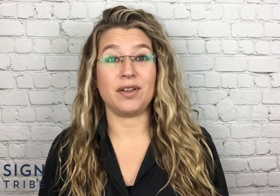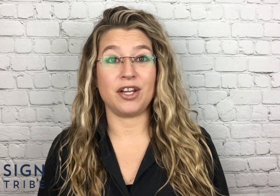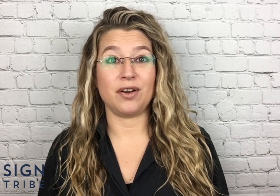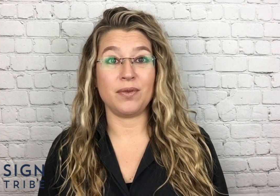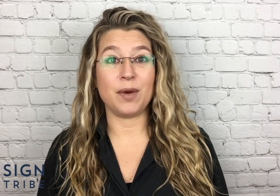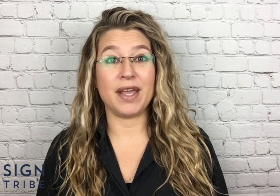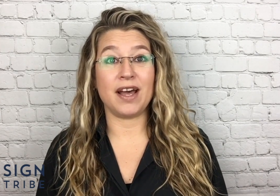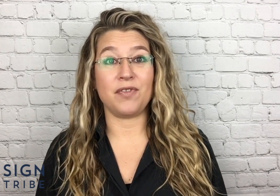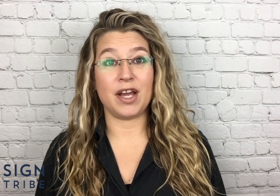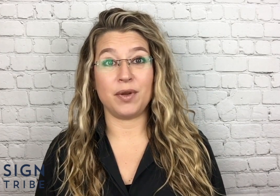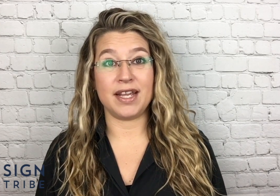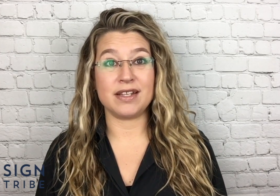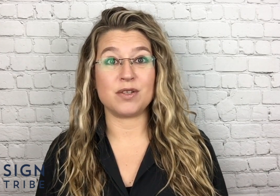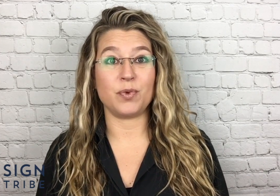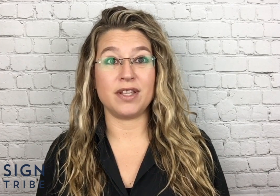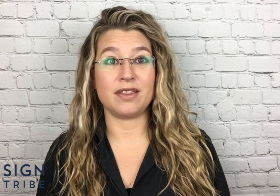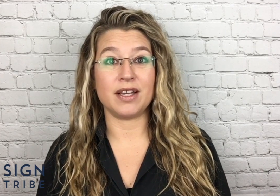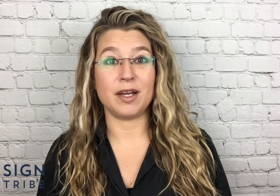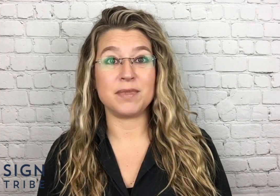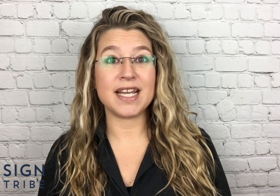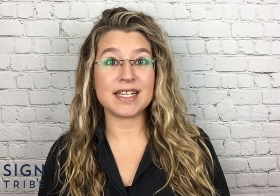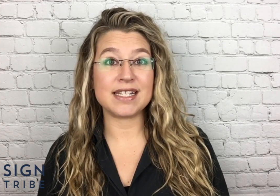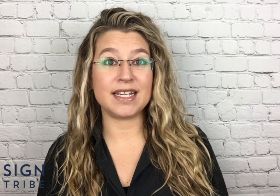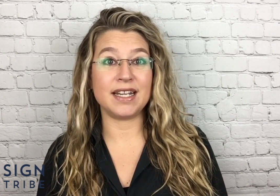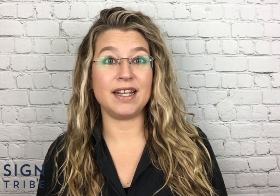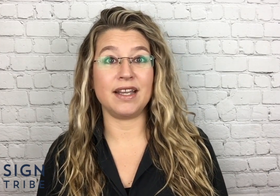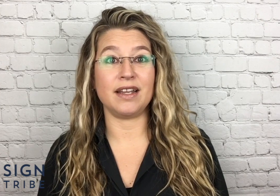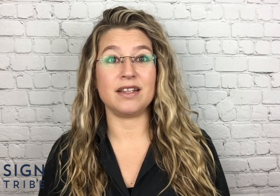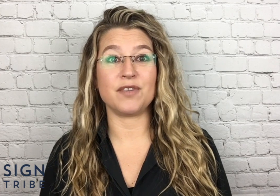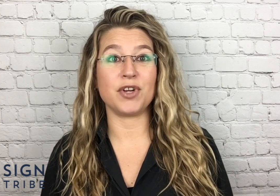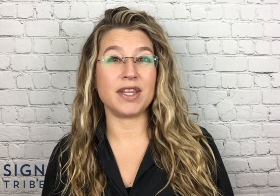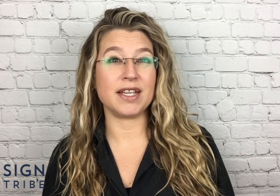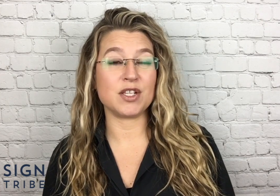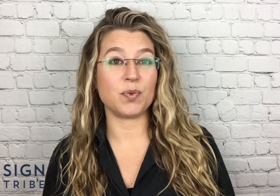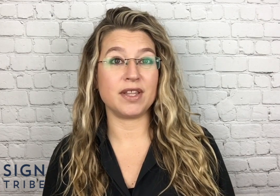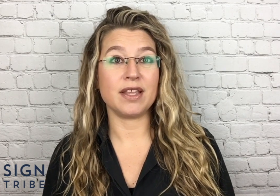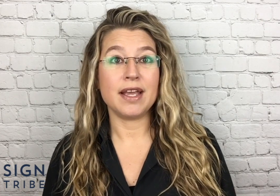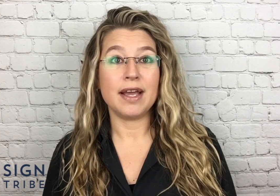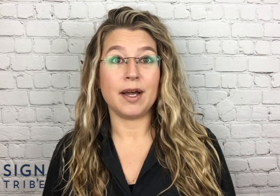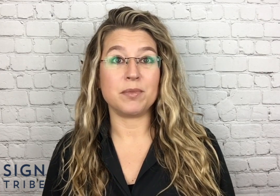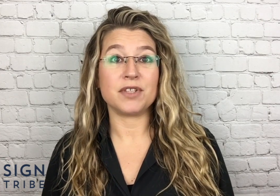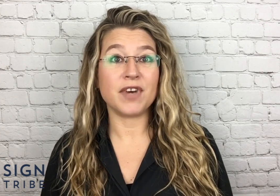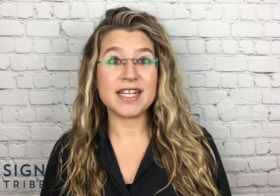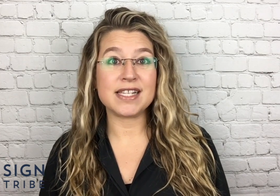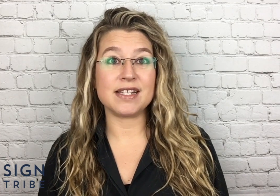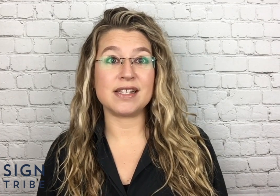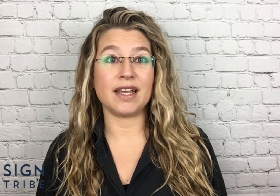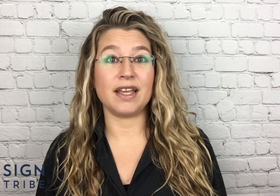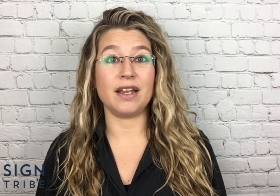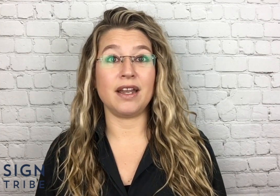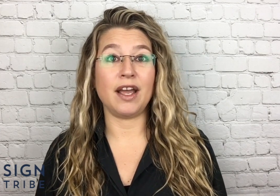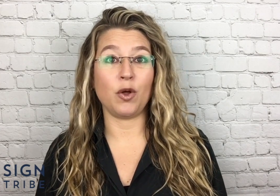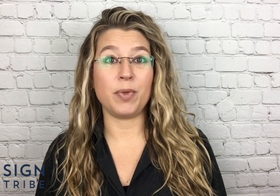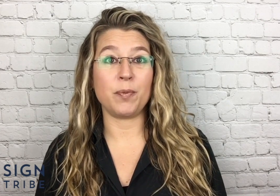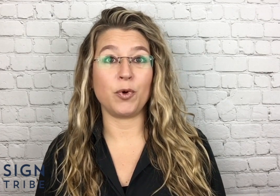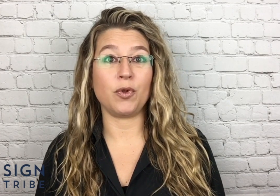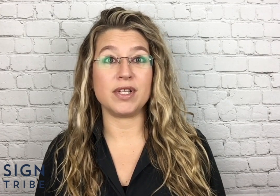out there that we have nowadays with texting and different things with devices that can help people and